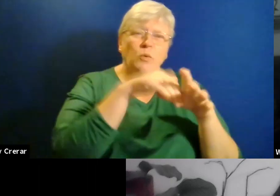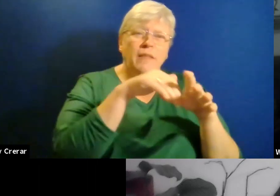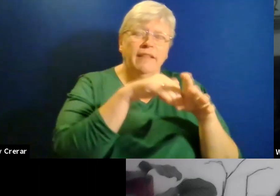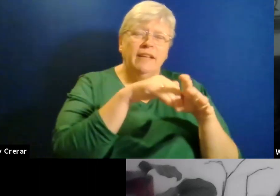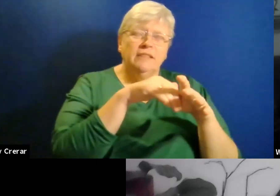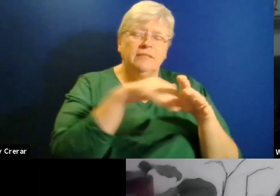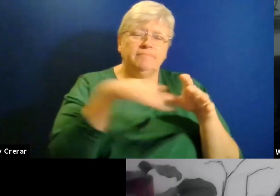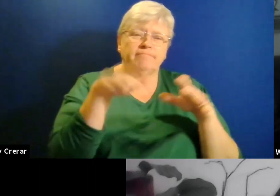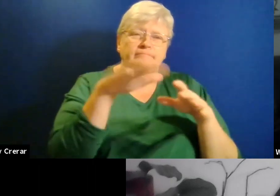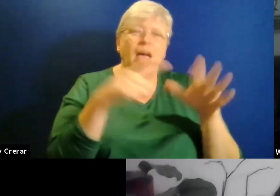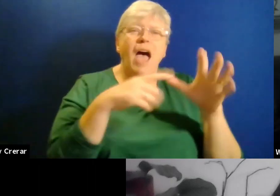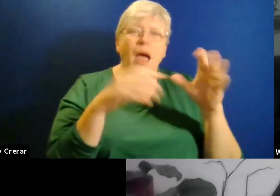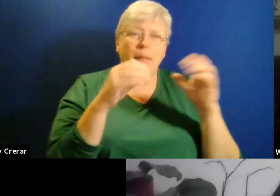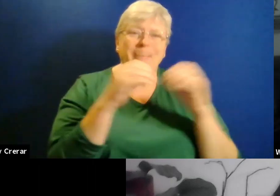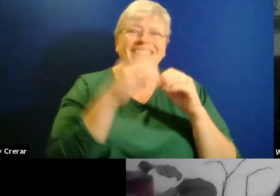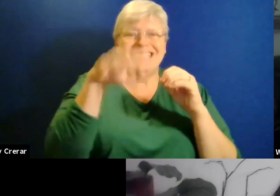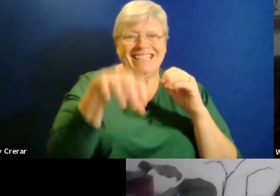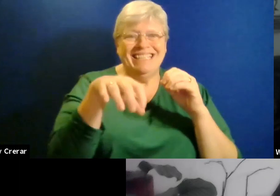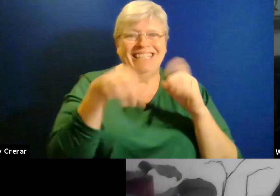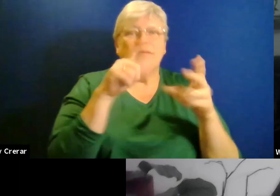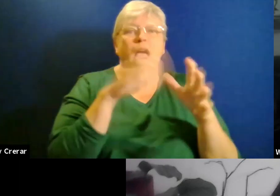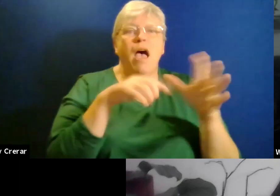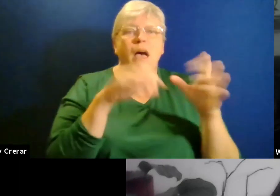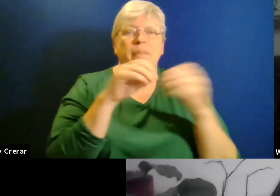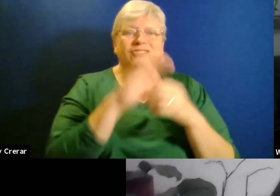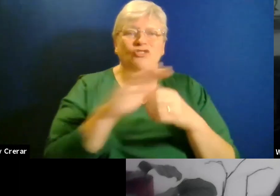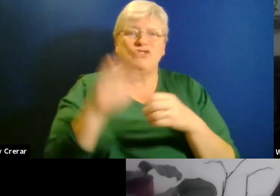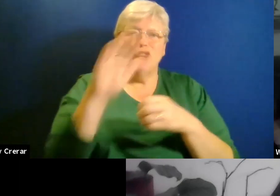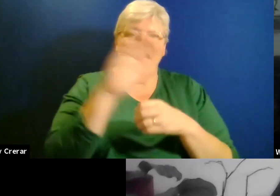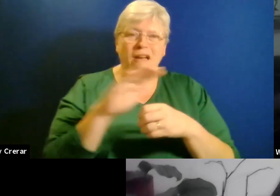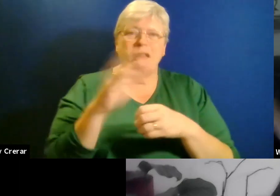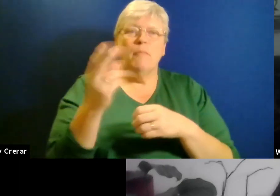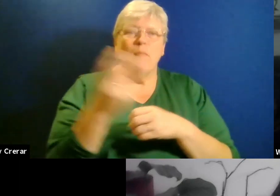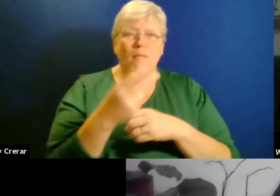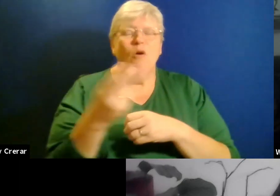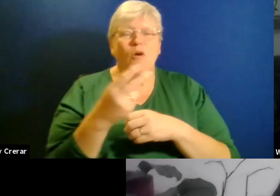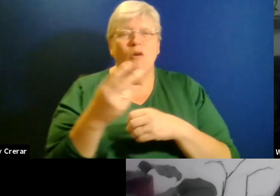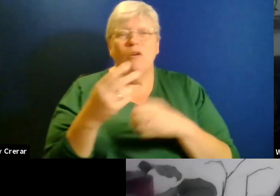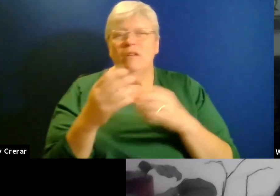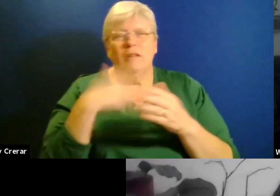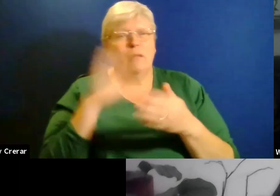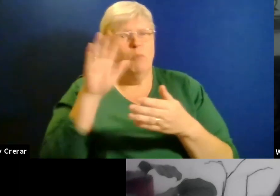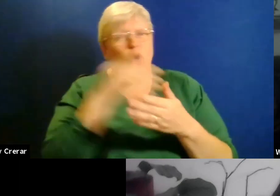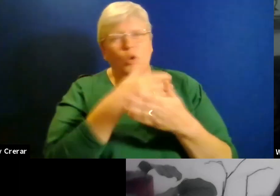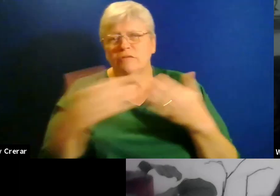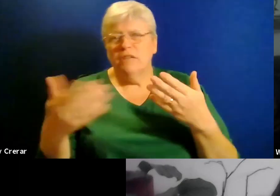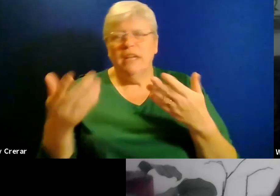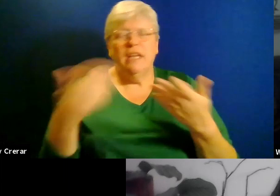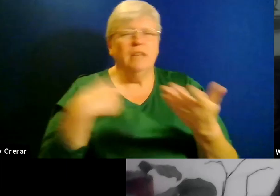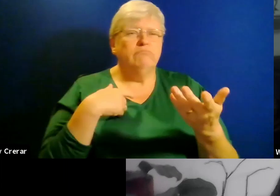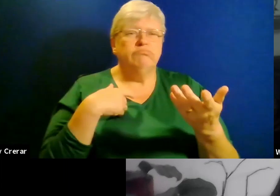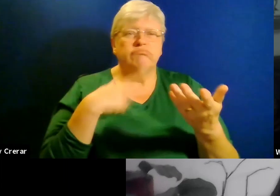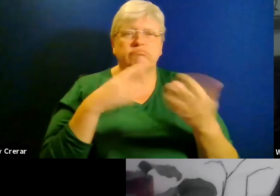arts, specifically within Aberdeen, City and Shire. We publish poetry, prose, music, non-fiction